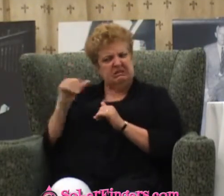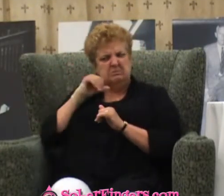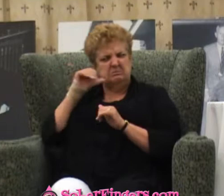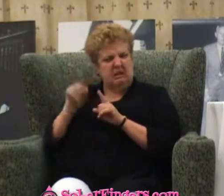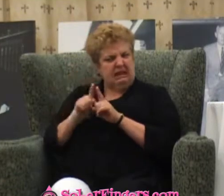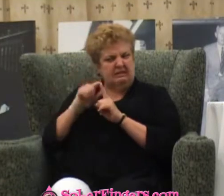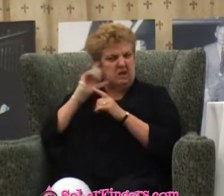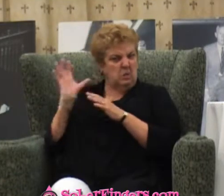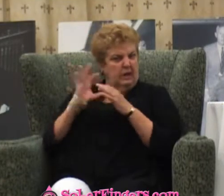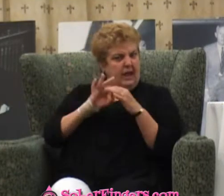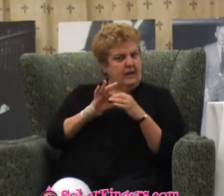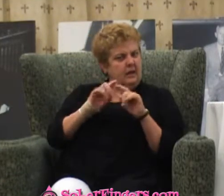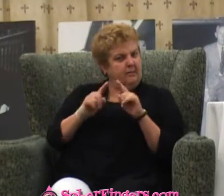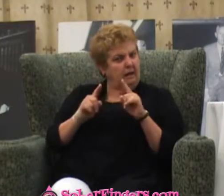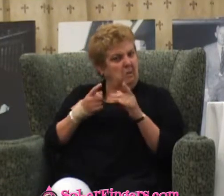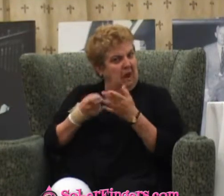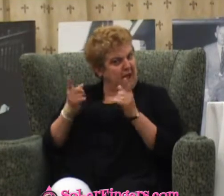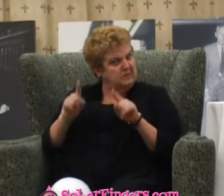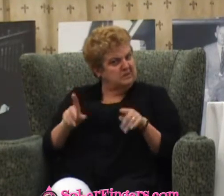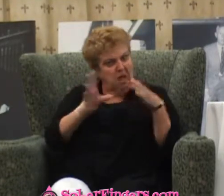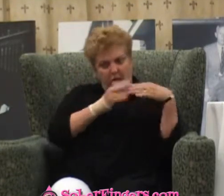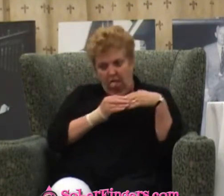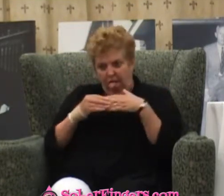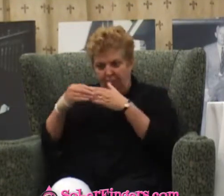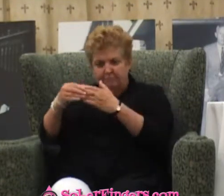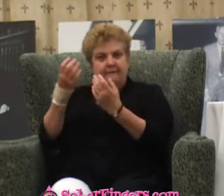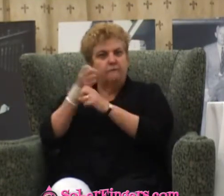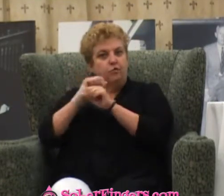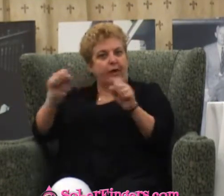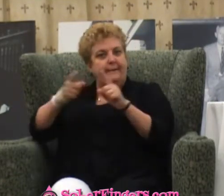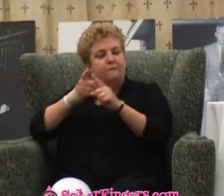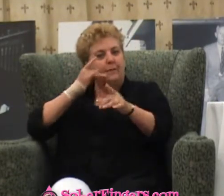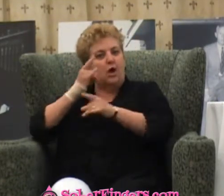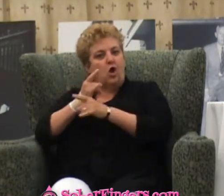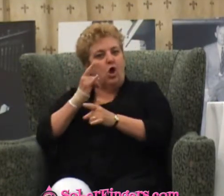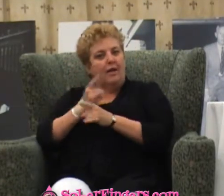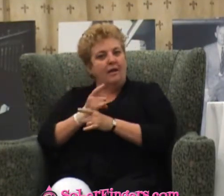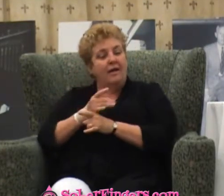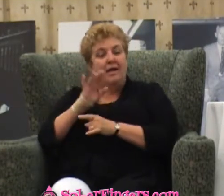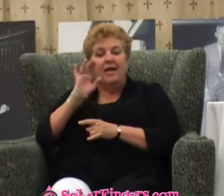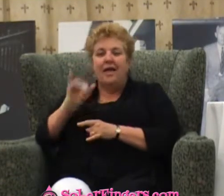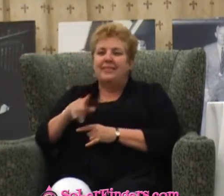alcohol. And I really think in many ways that's the message of Alcoholics Anonymous.